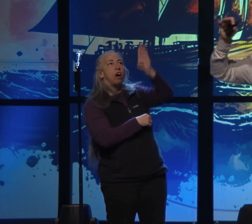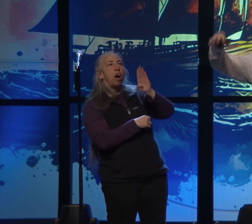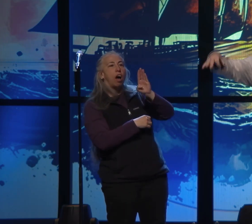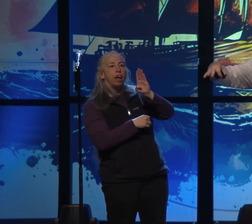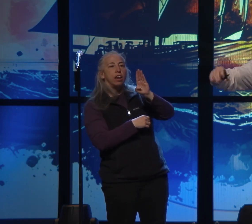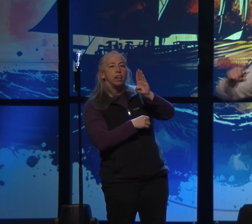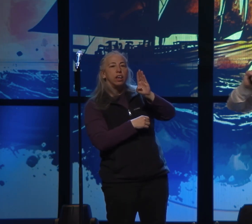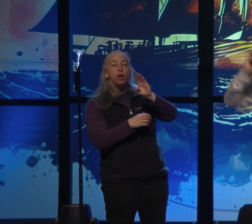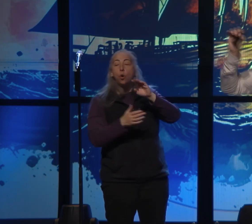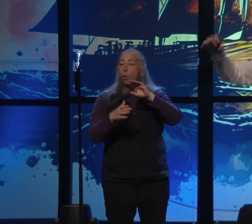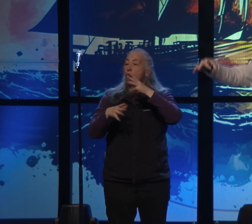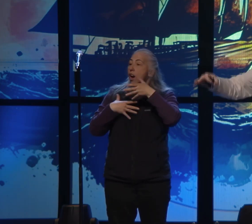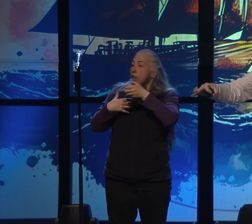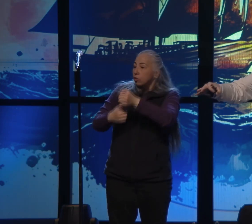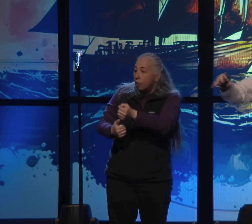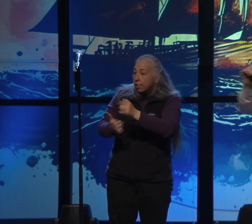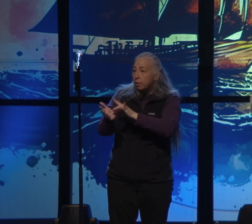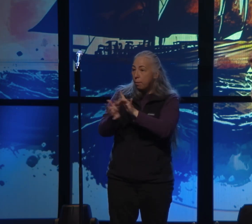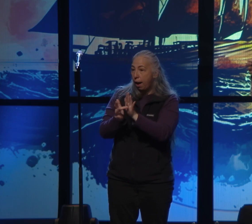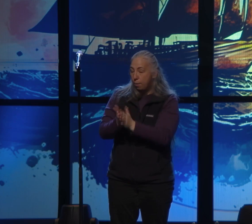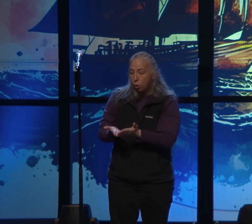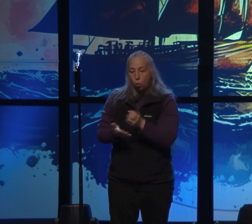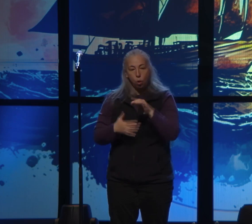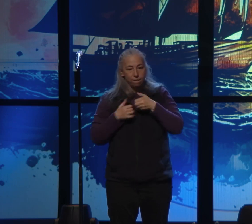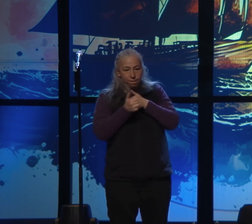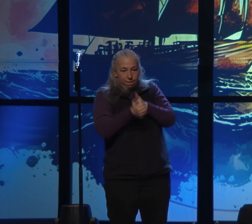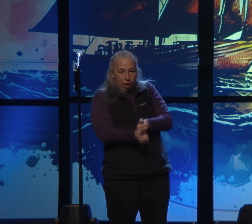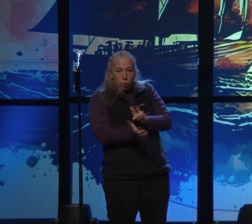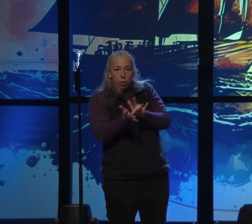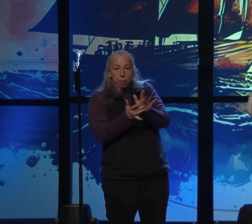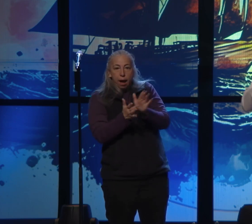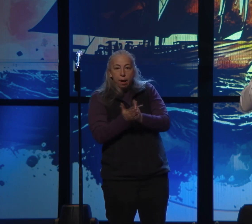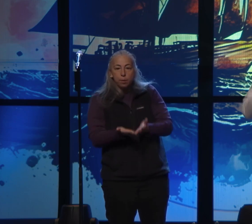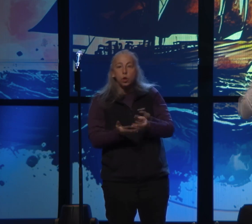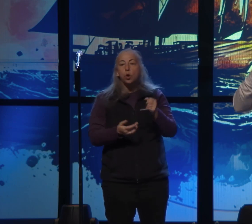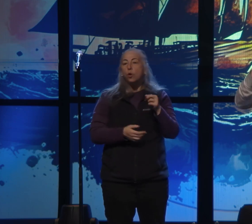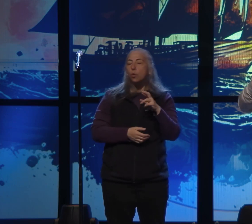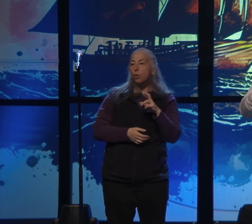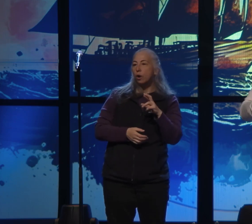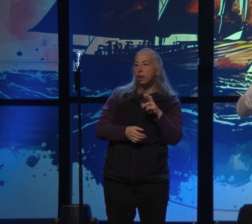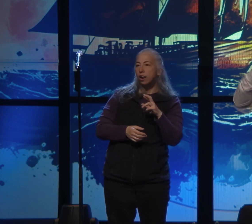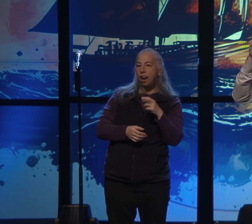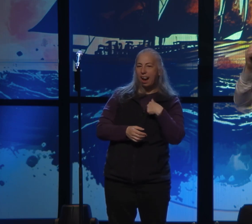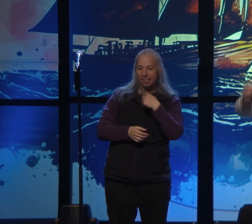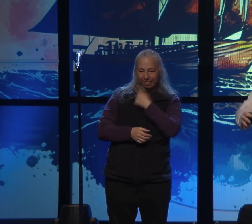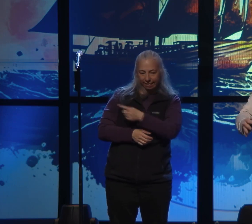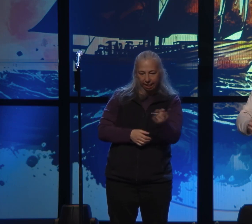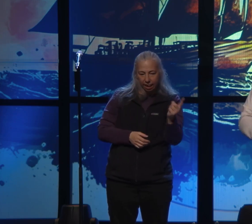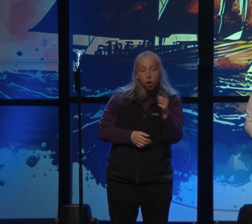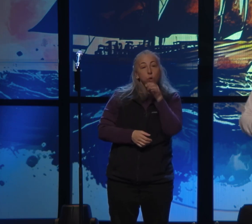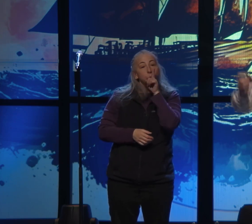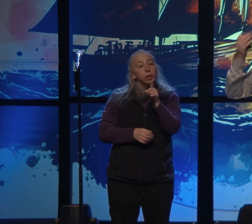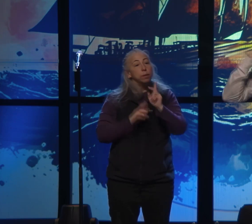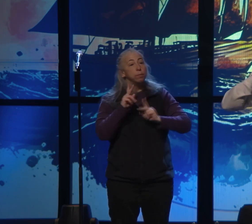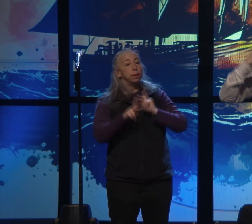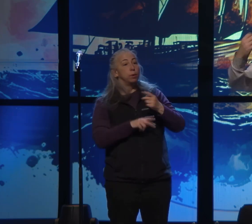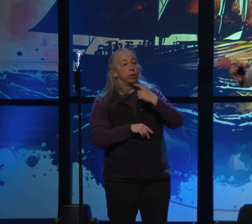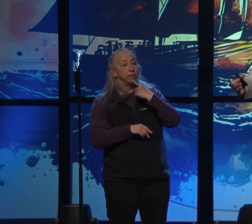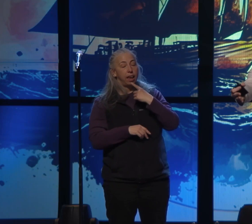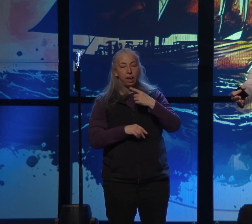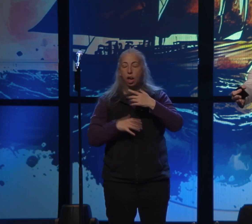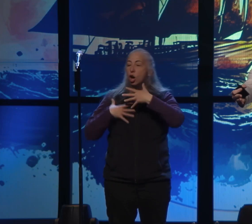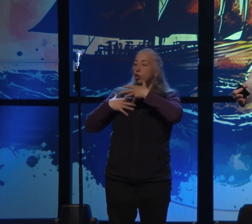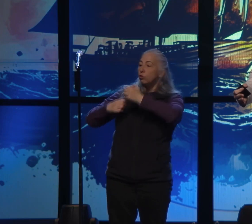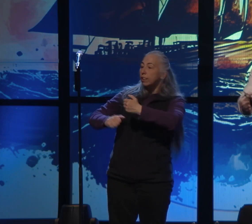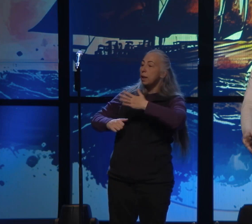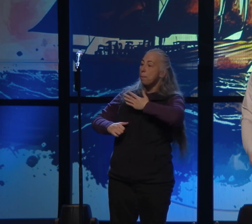or trust the Bible or follow the Bible, when I say those things, or when people like me in my position say those things, what they're actually saying is, trust what